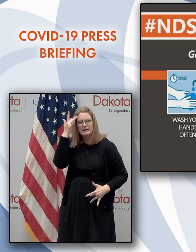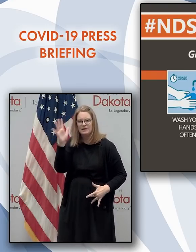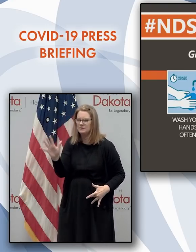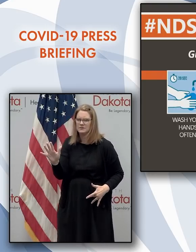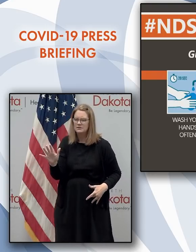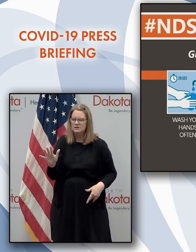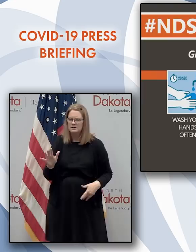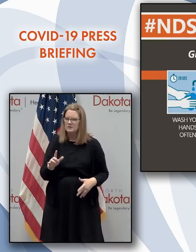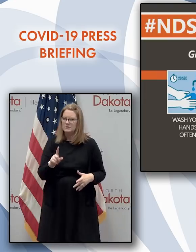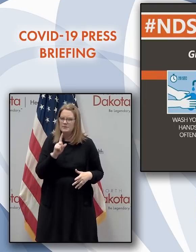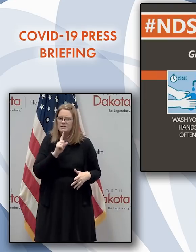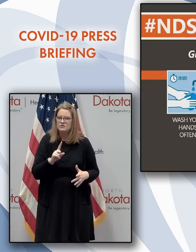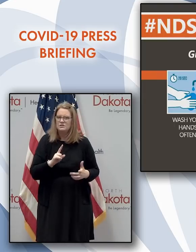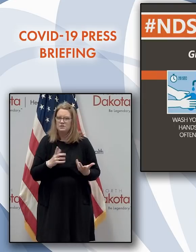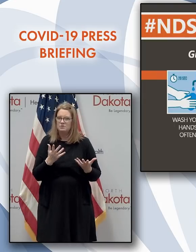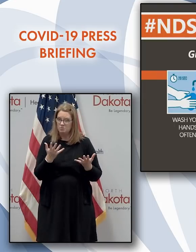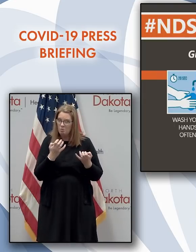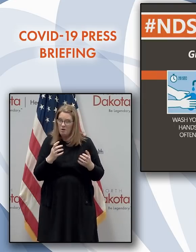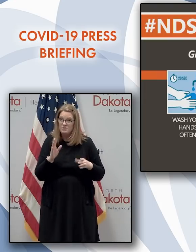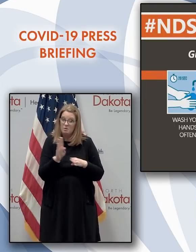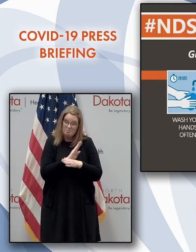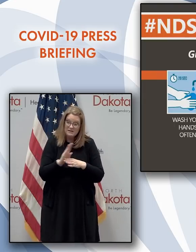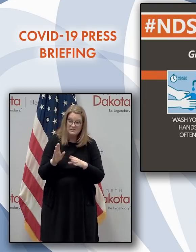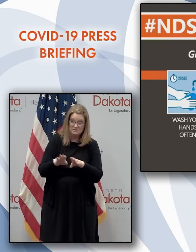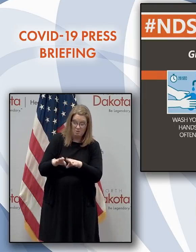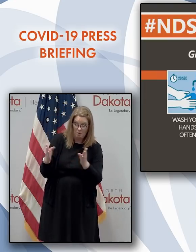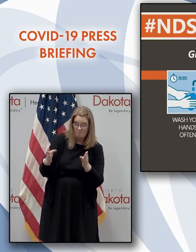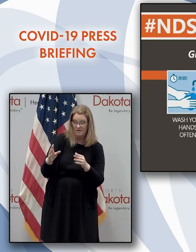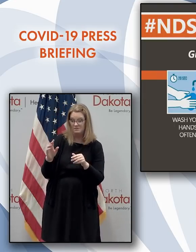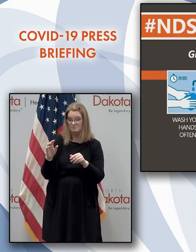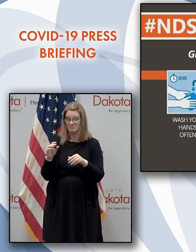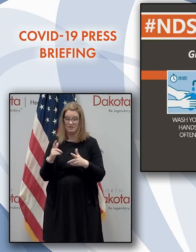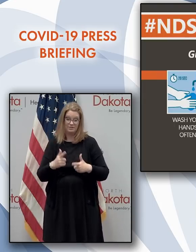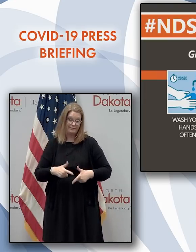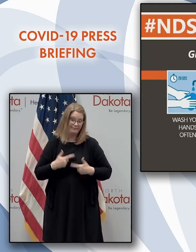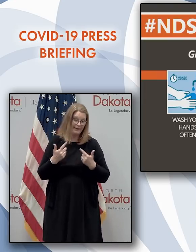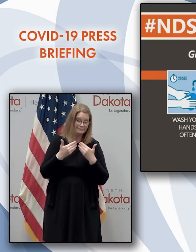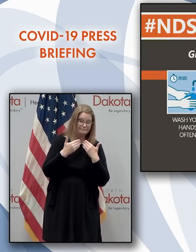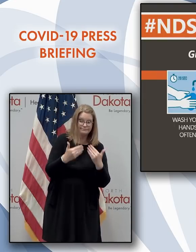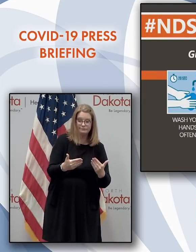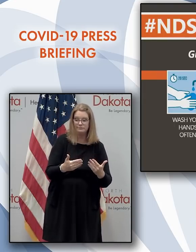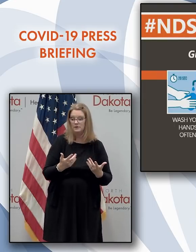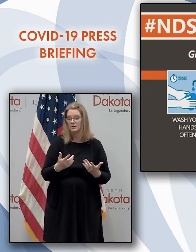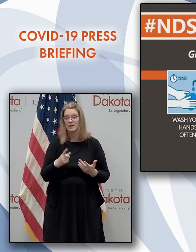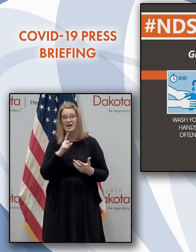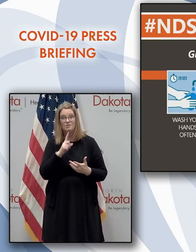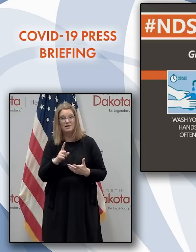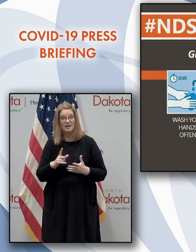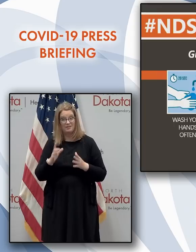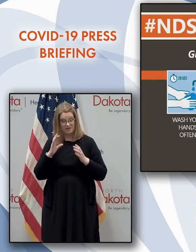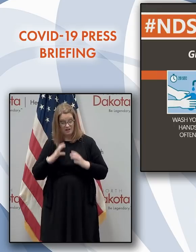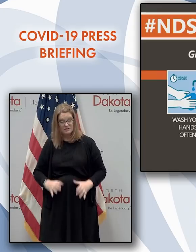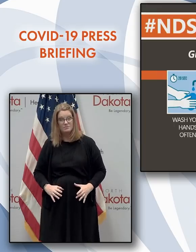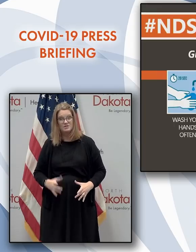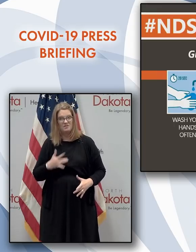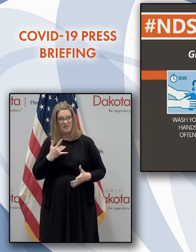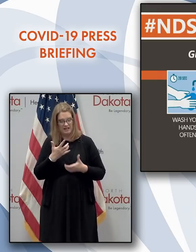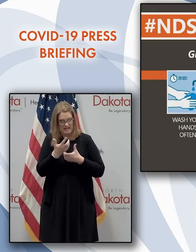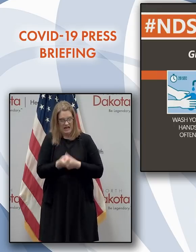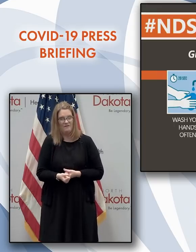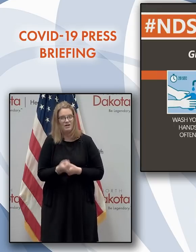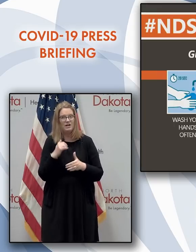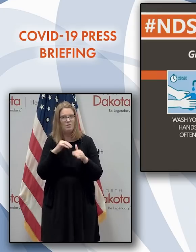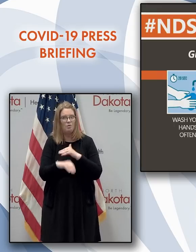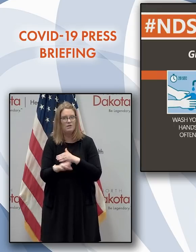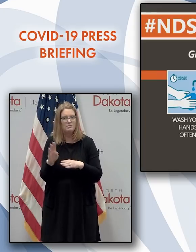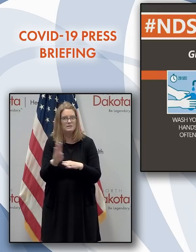loved ones, keep your life going, keep your business going, and restore customer confidence. And that's very simple, which is the simple